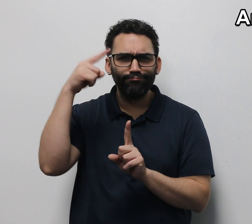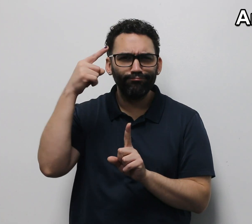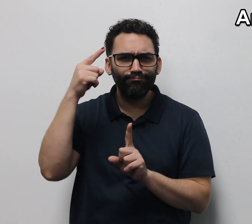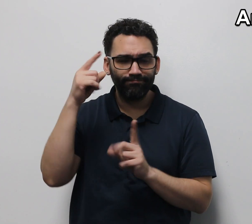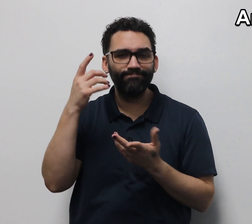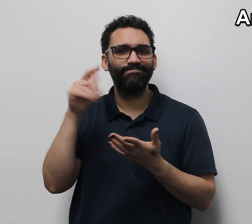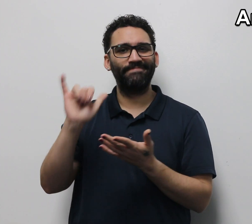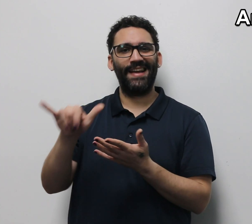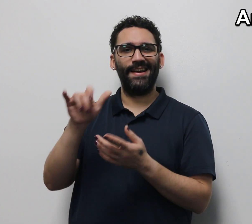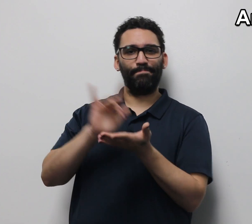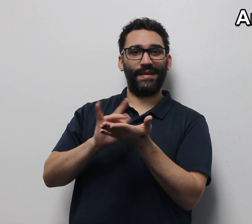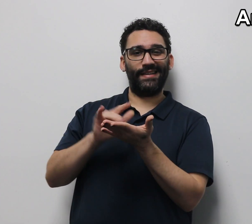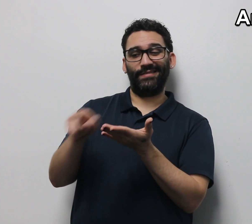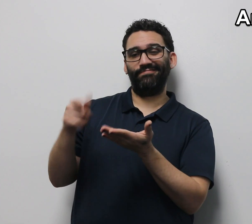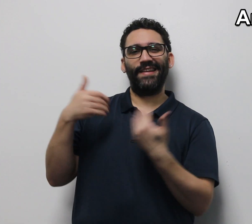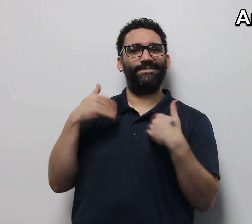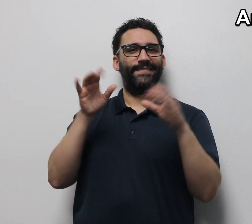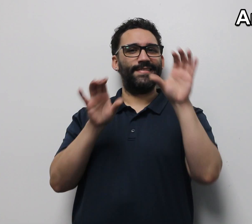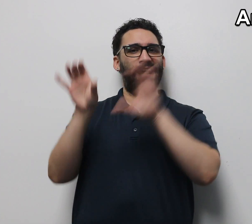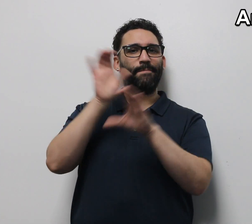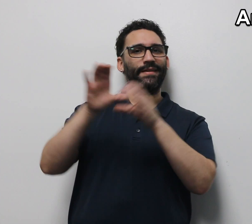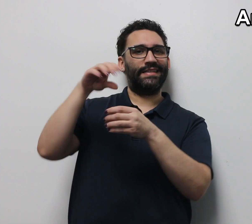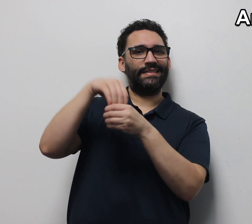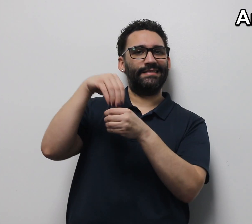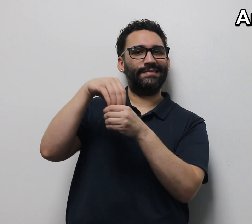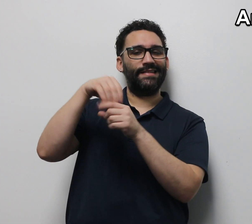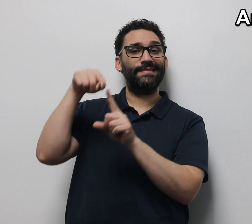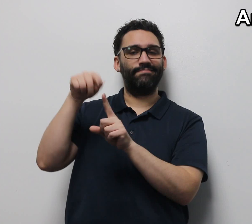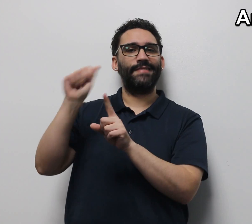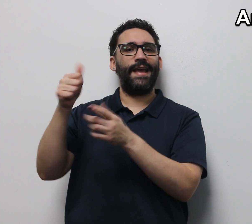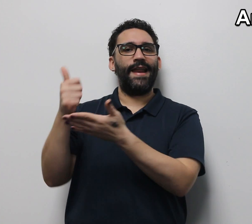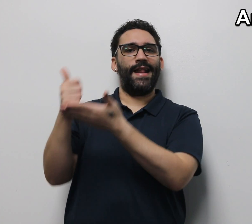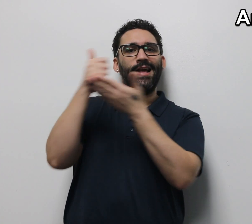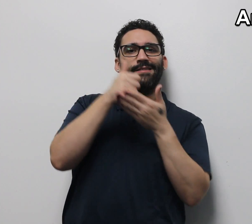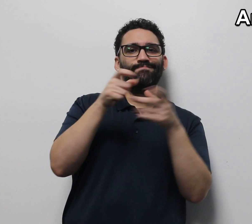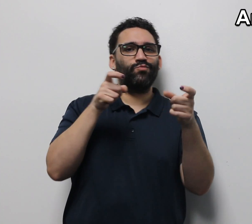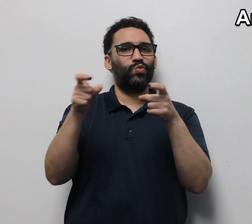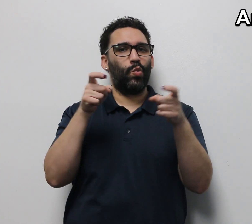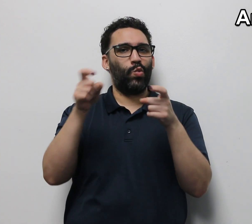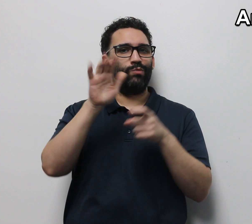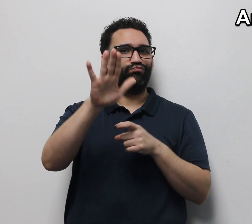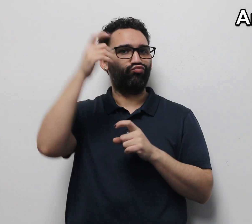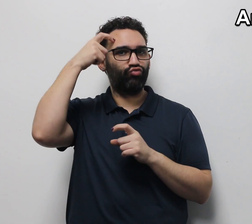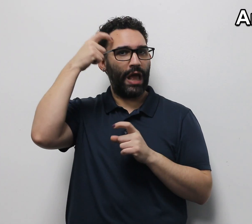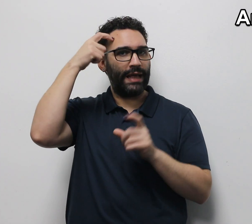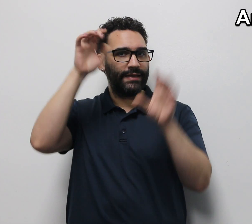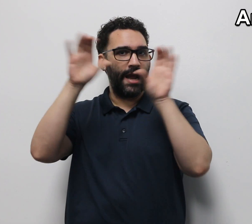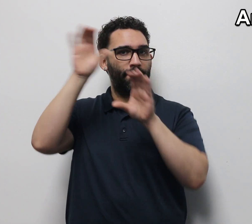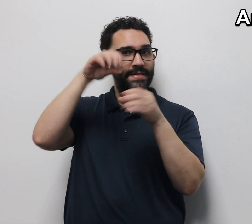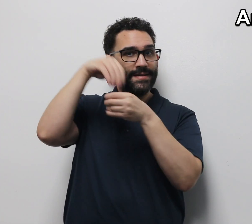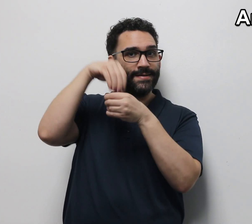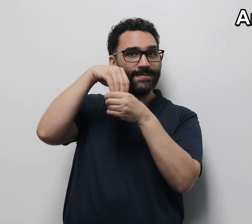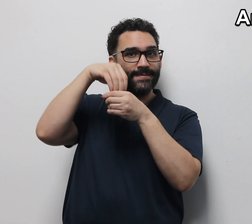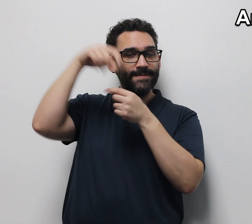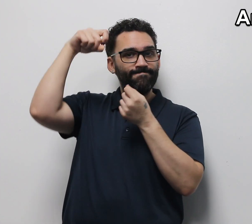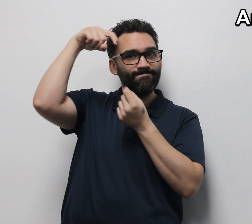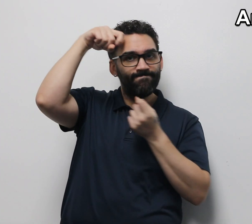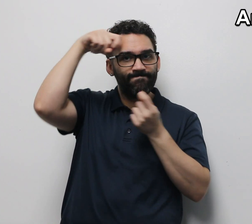This medication has a specific kind of chemical that helps control your natural occurring chemicals in your brain. This